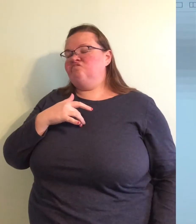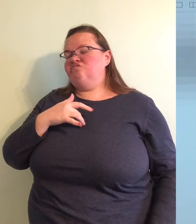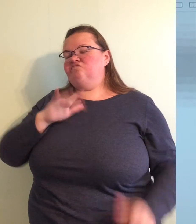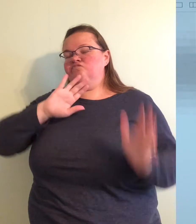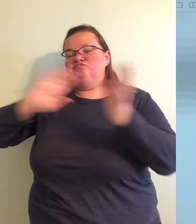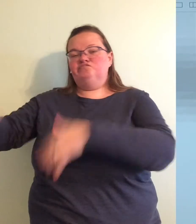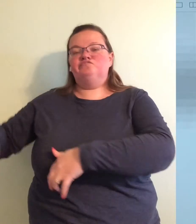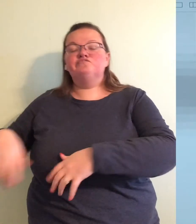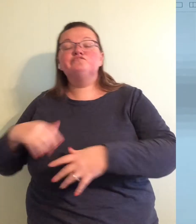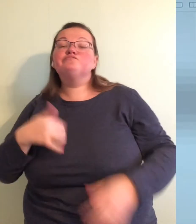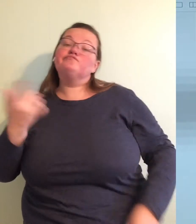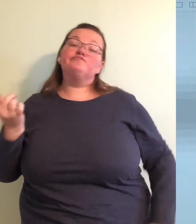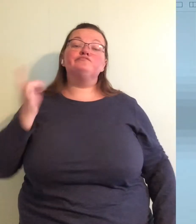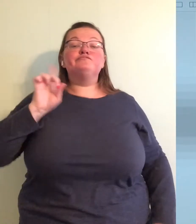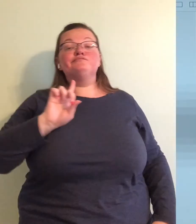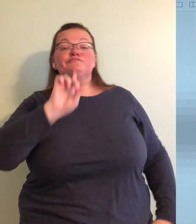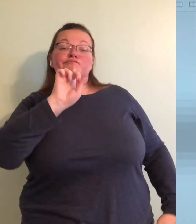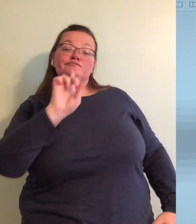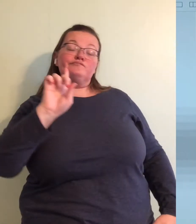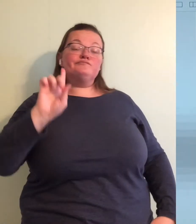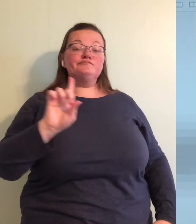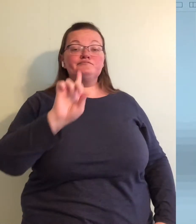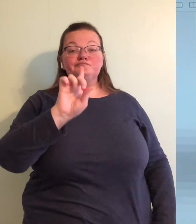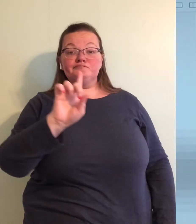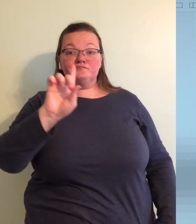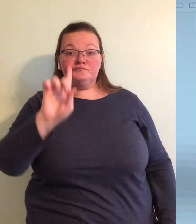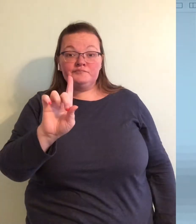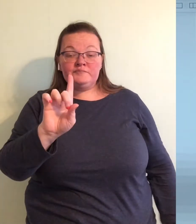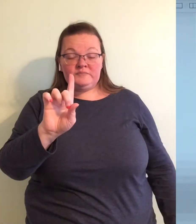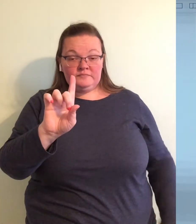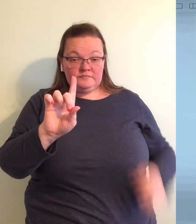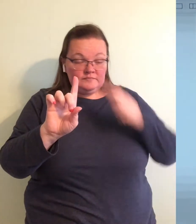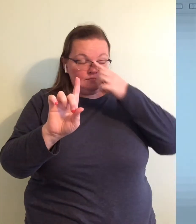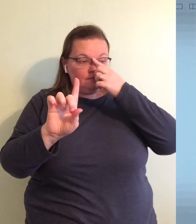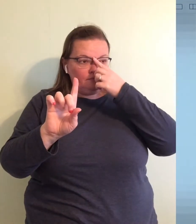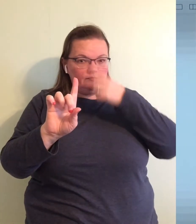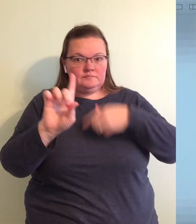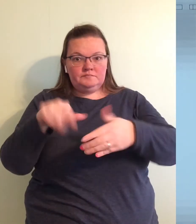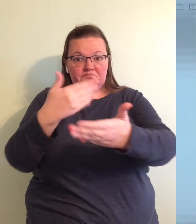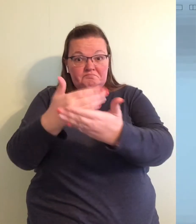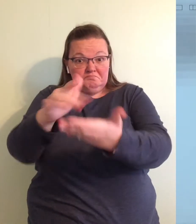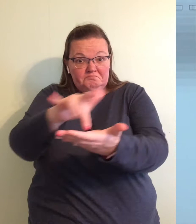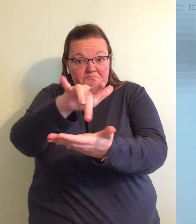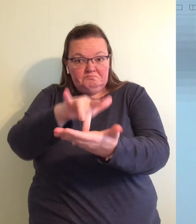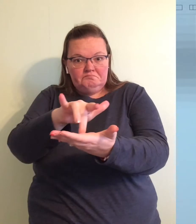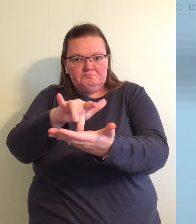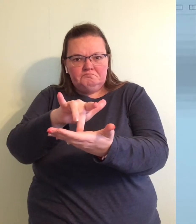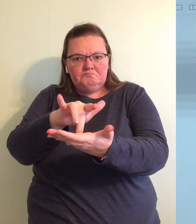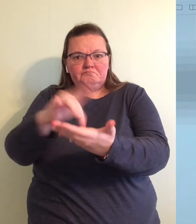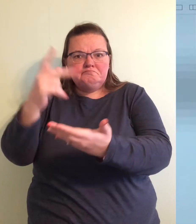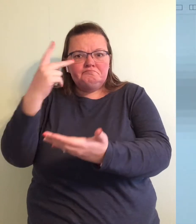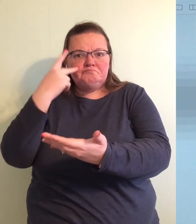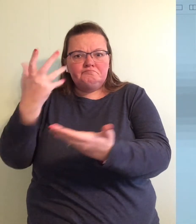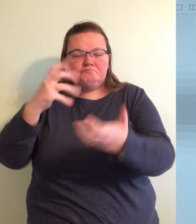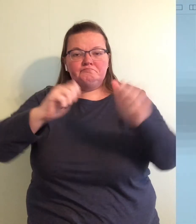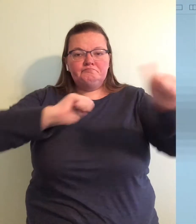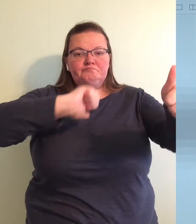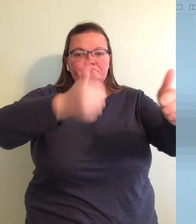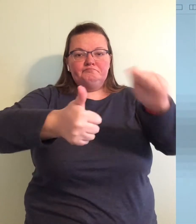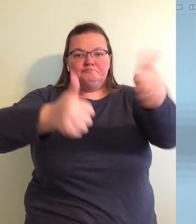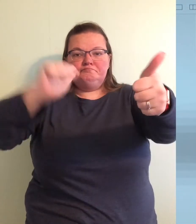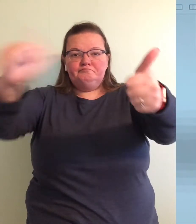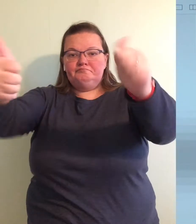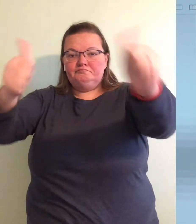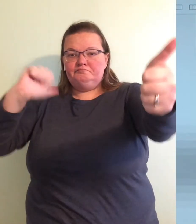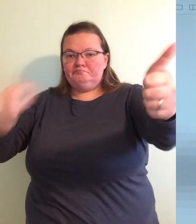He turned away and began to cross the courtyard. As he got into the middle of it, he saw there were dozens of statues